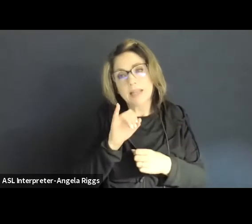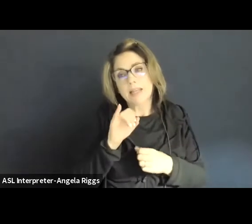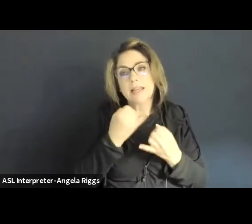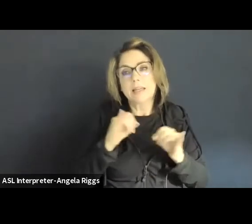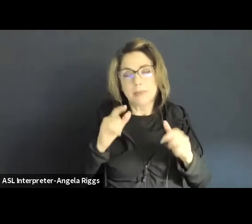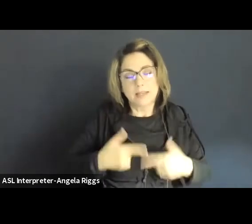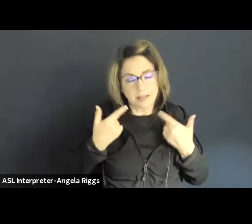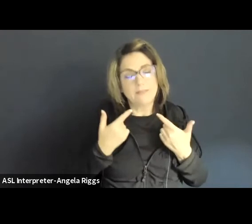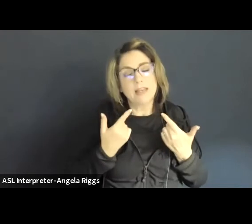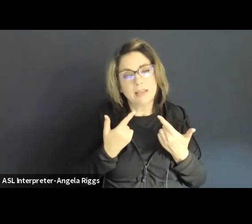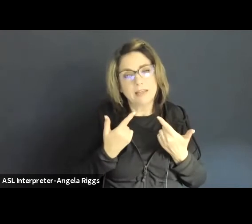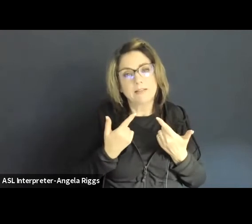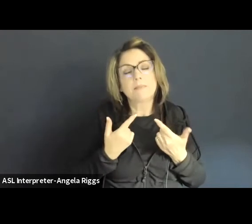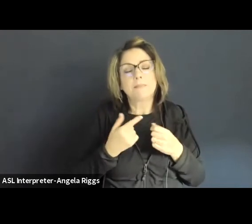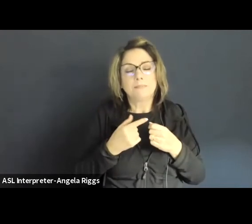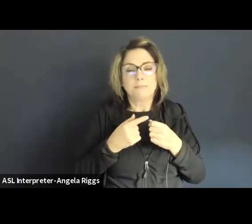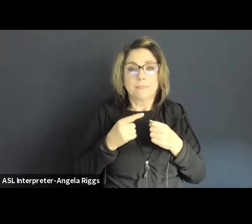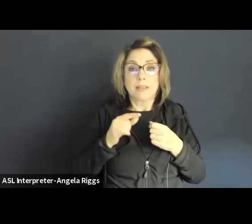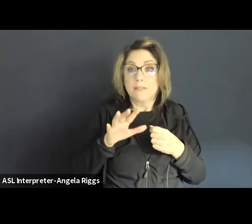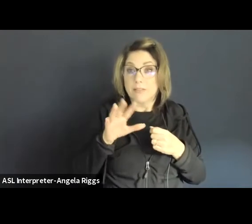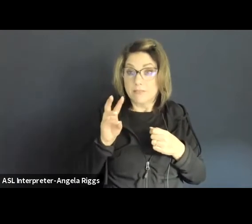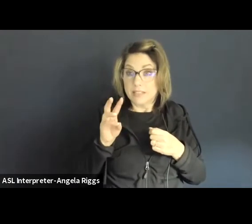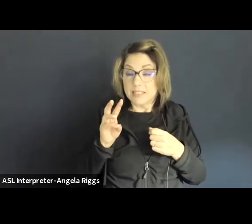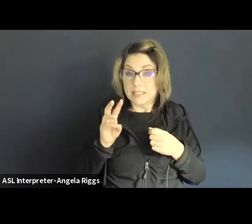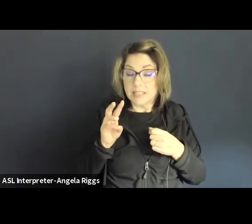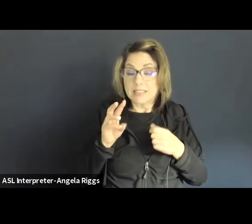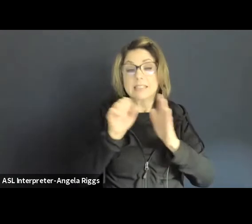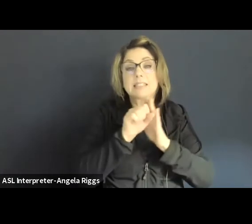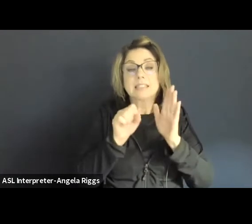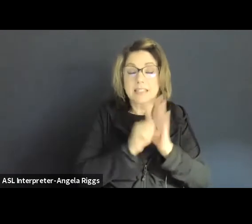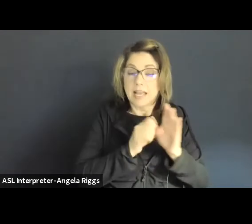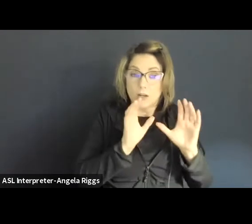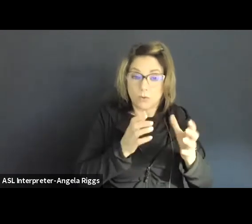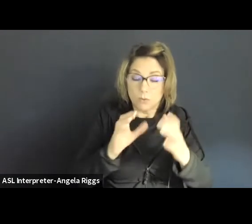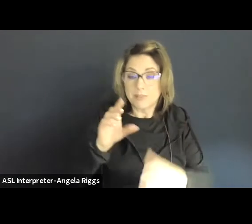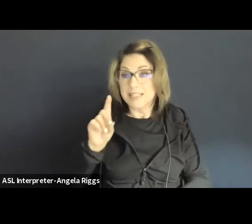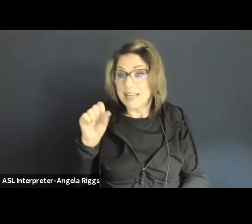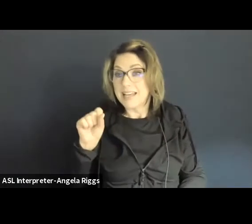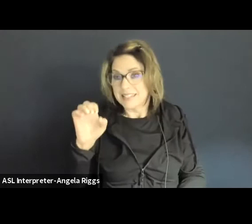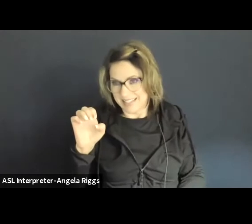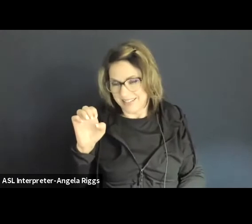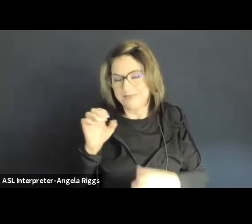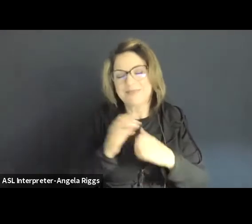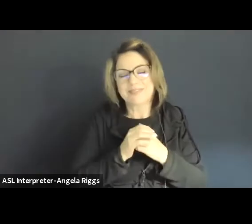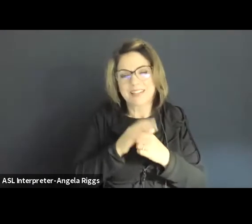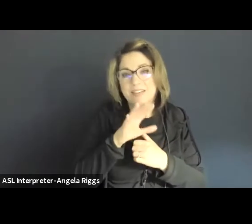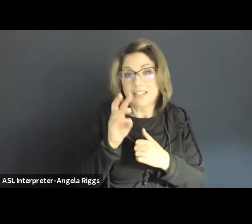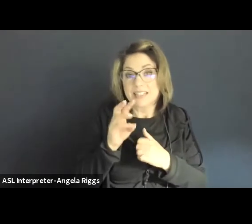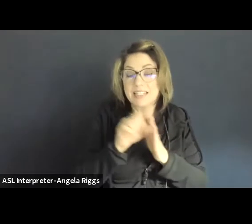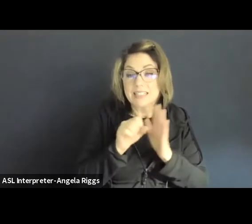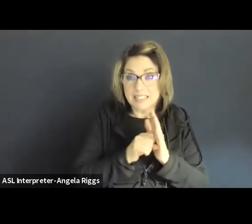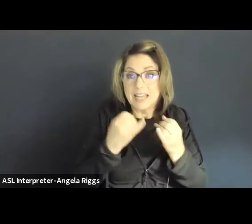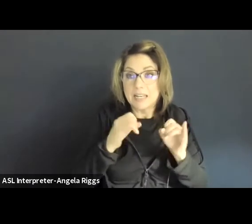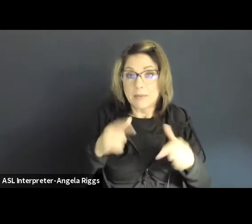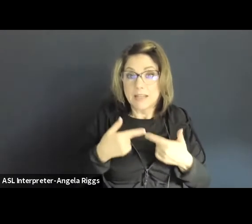across the network. These includes 56 designated state entities, DSEs, 56 state independent living